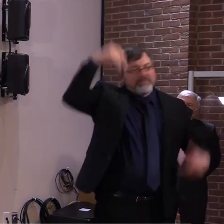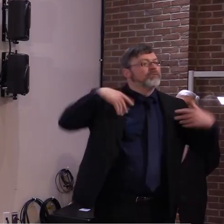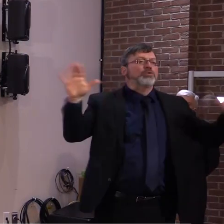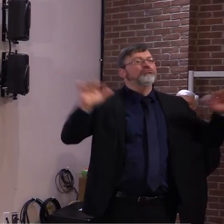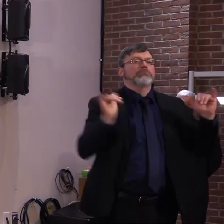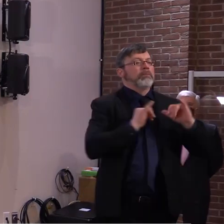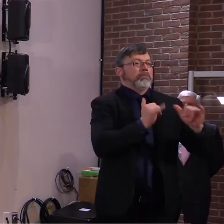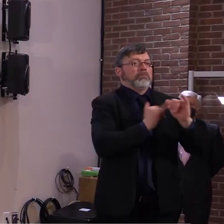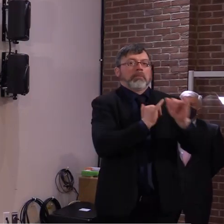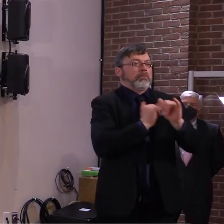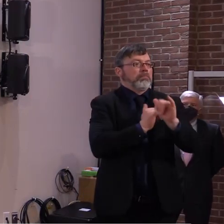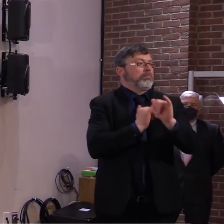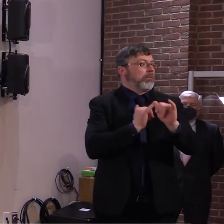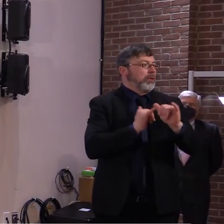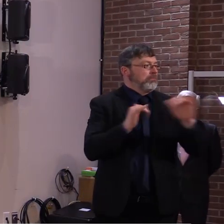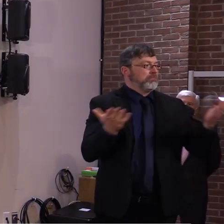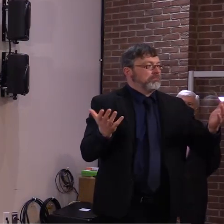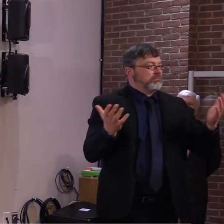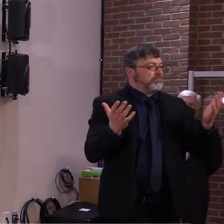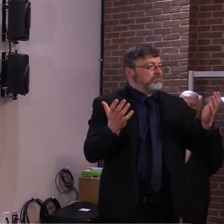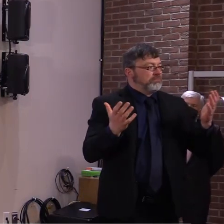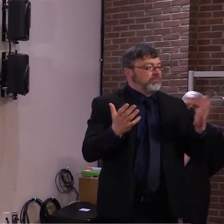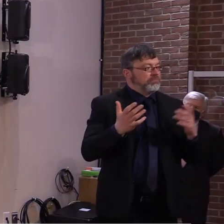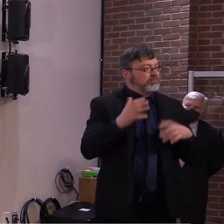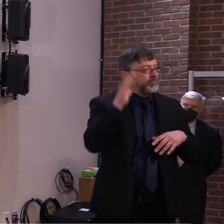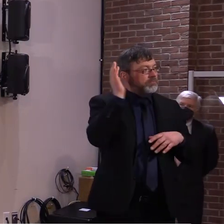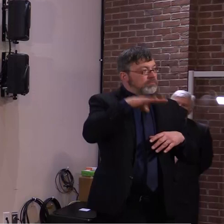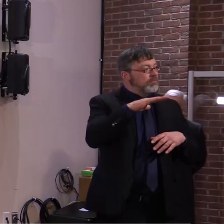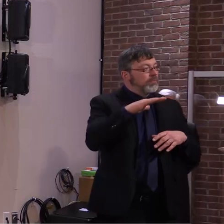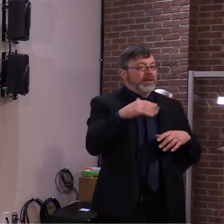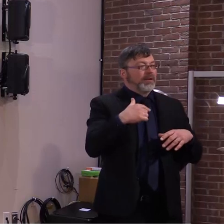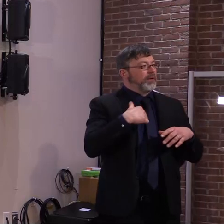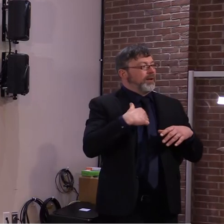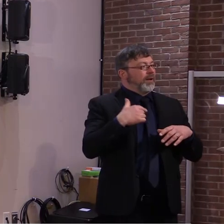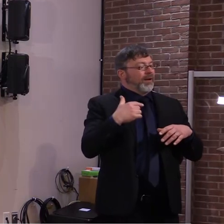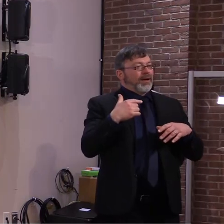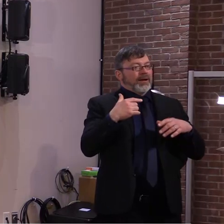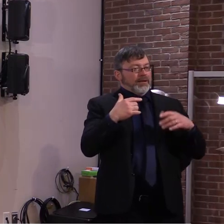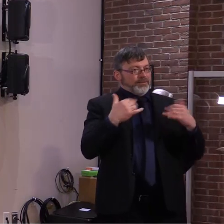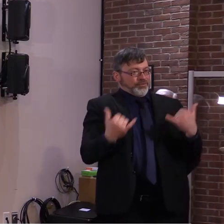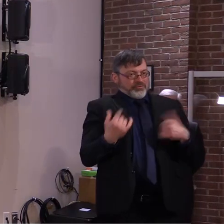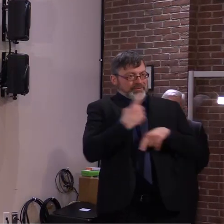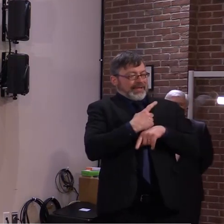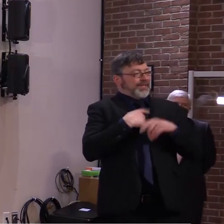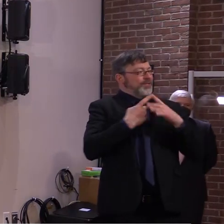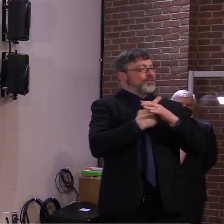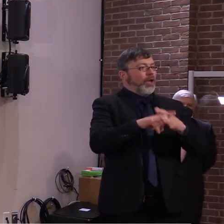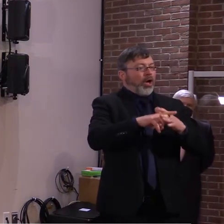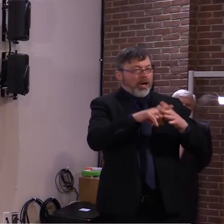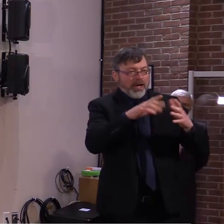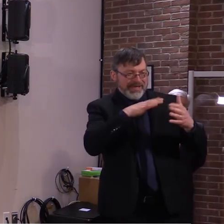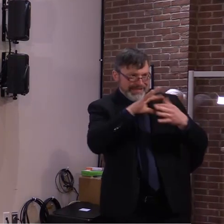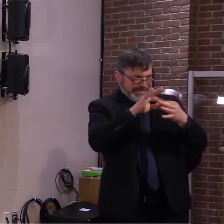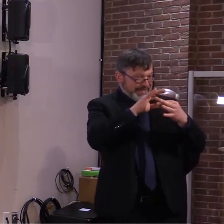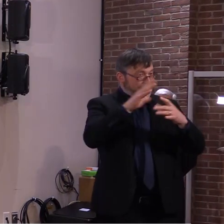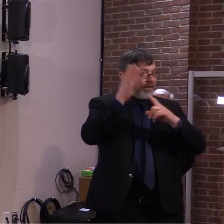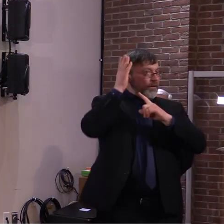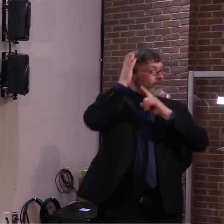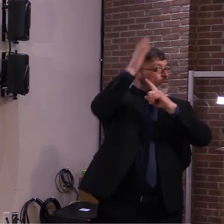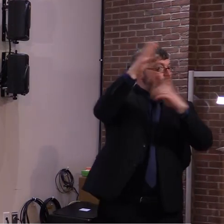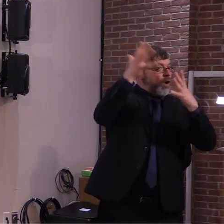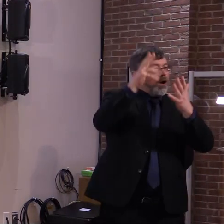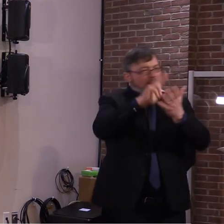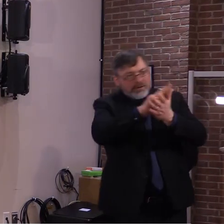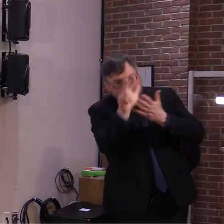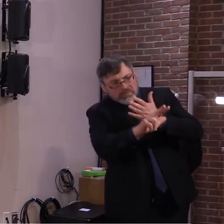more weeks before that future that I'm so optimistic for becomes the present. At that time,